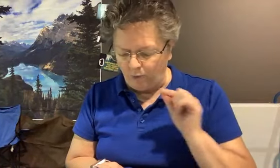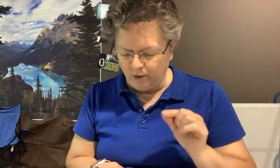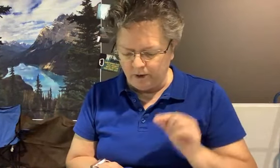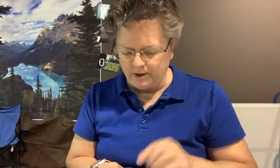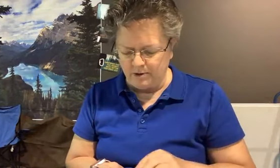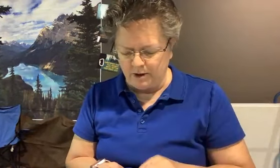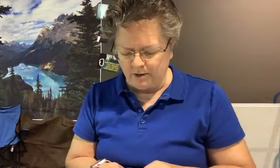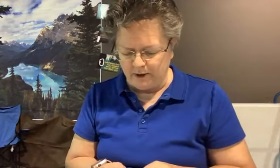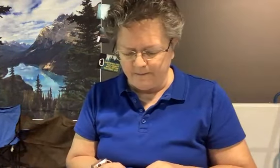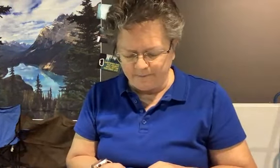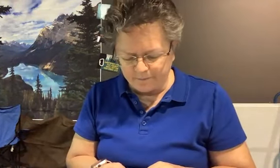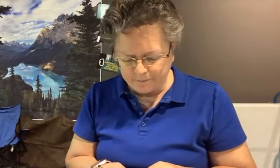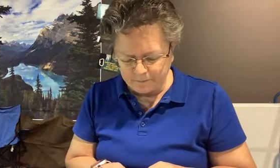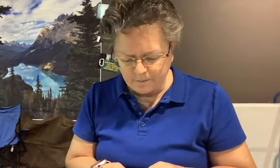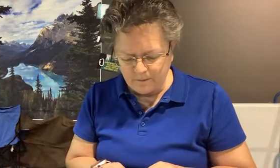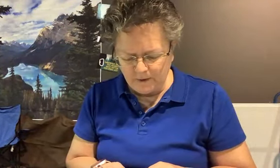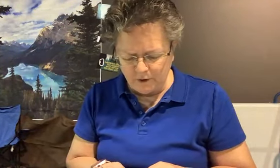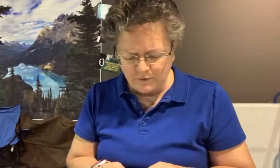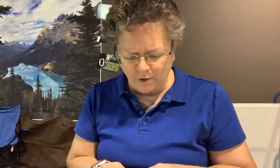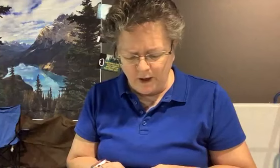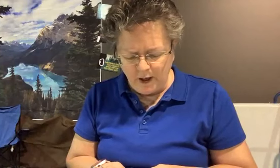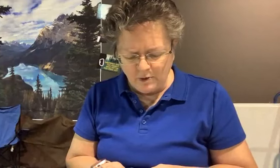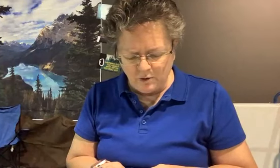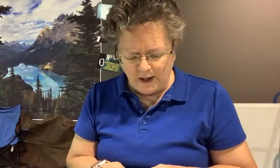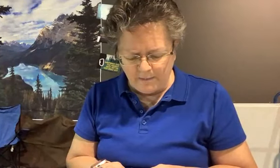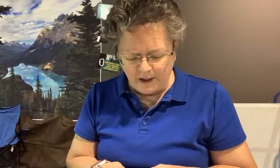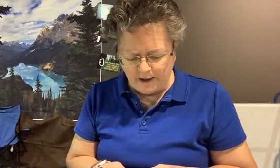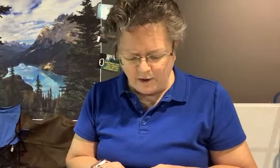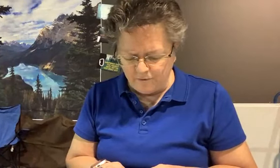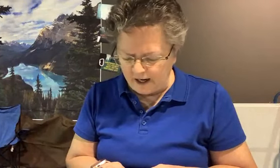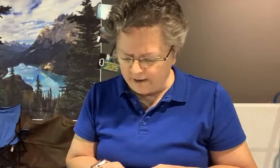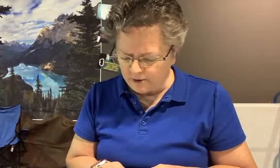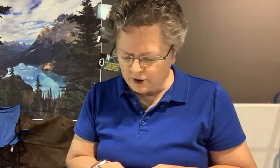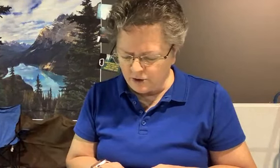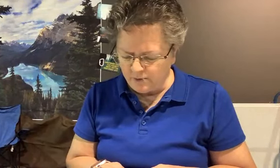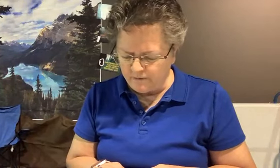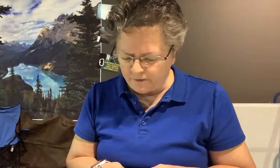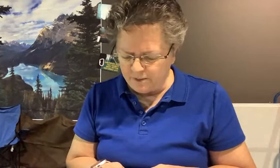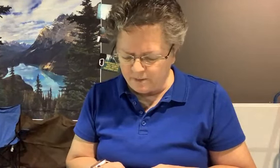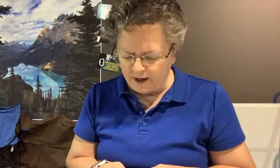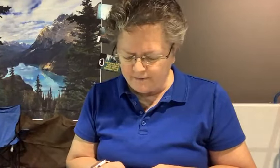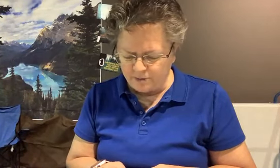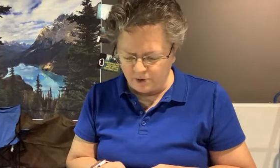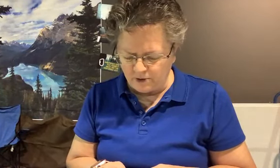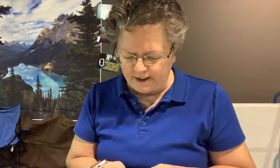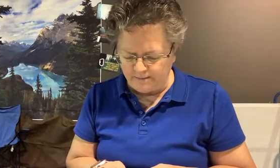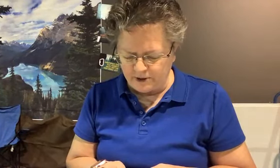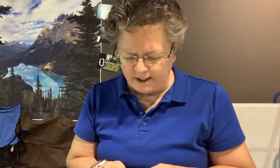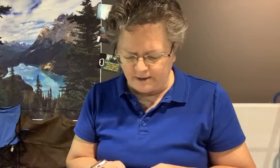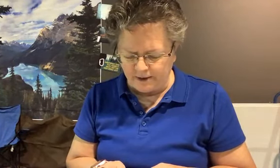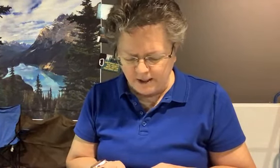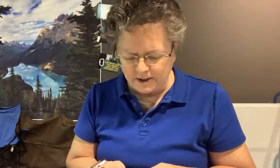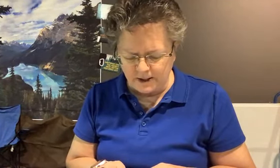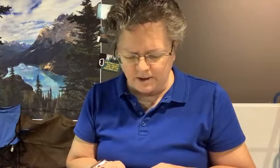will return to you there. Verse 4, do not be like your fathers to whom the former prophets proclaimed, saying, thus says the